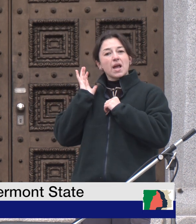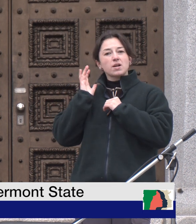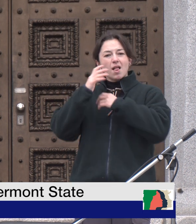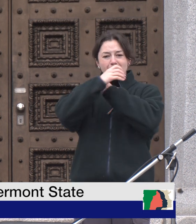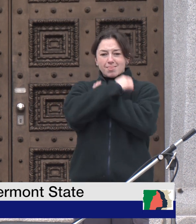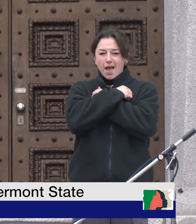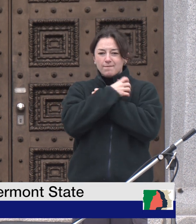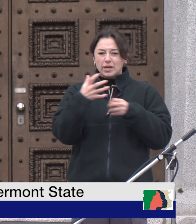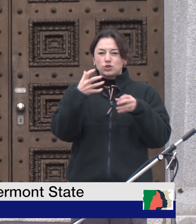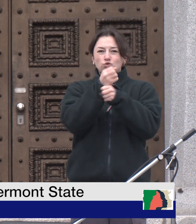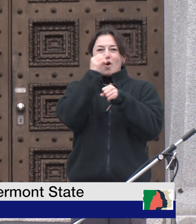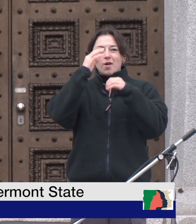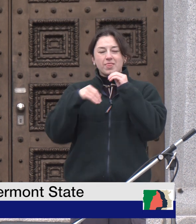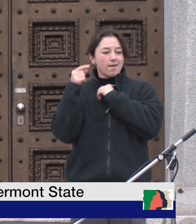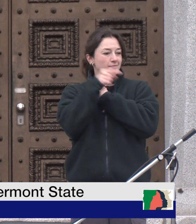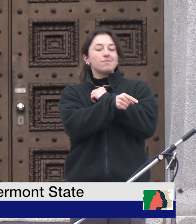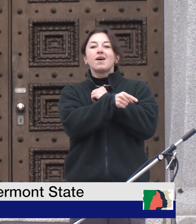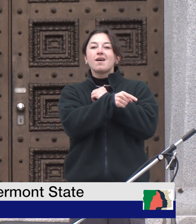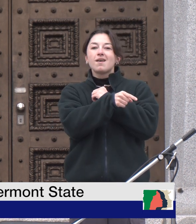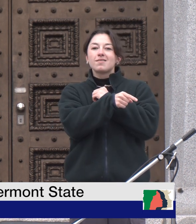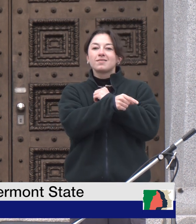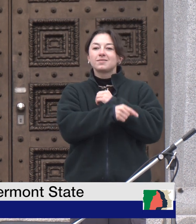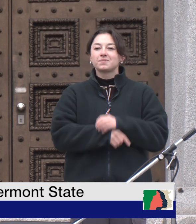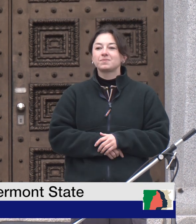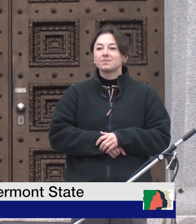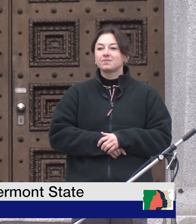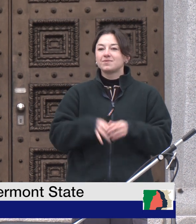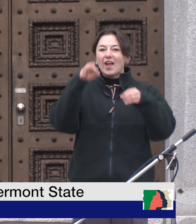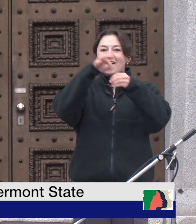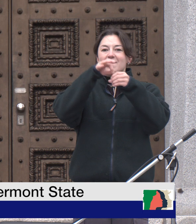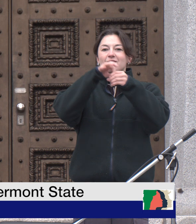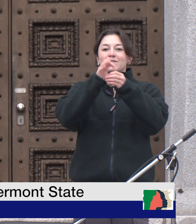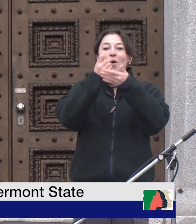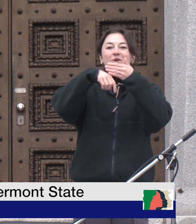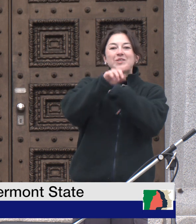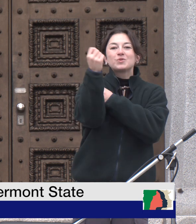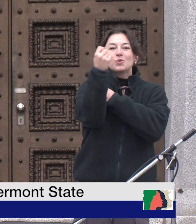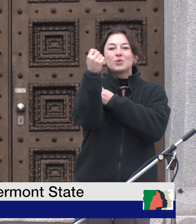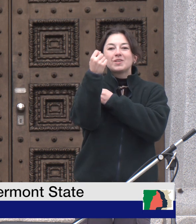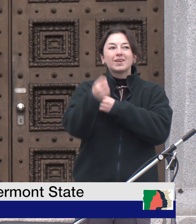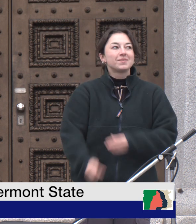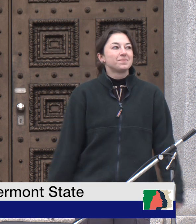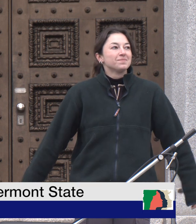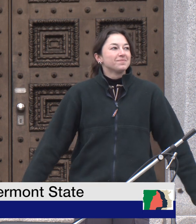Love is stronger than that. Vote on Tuesday.